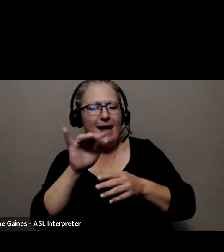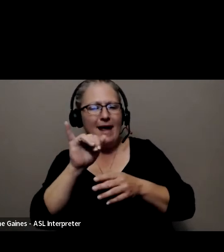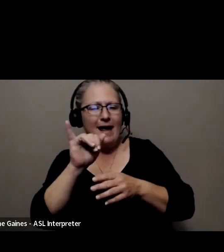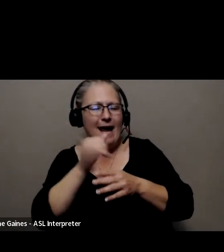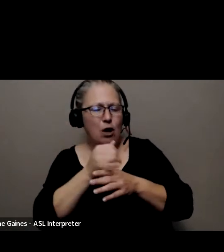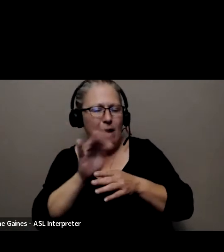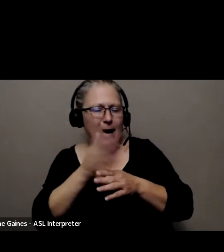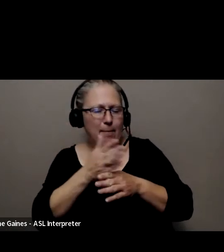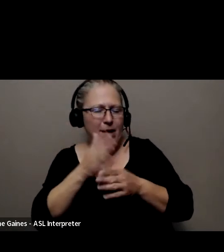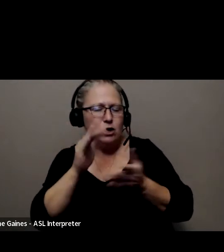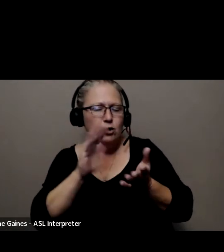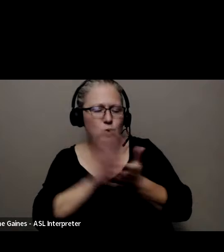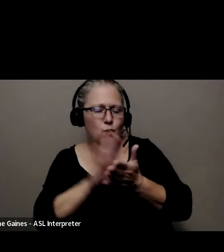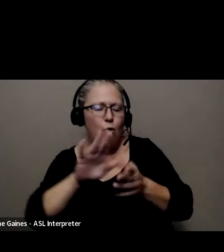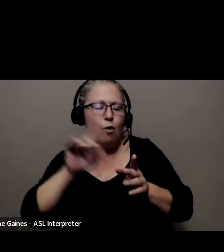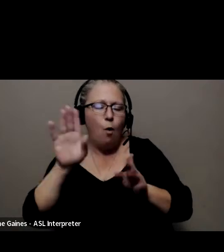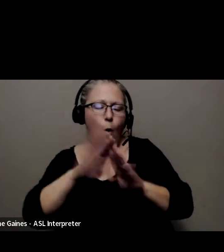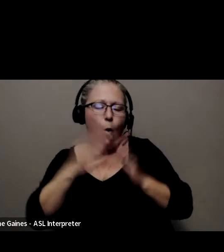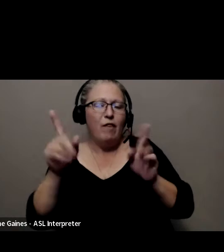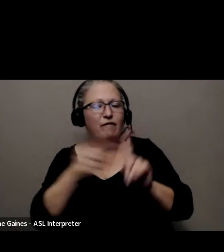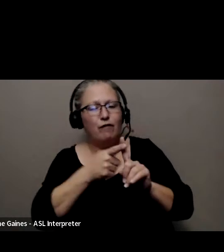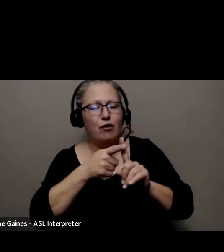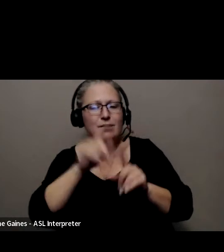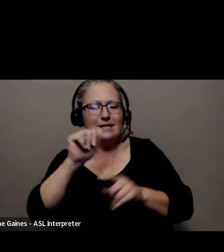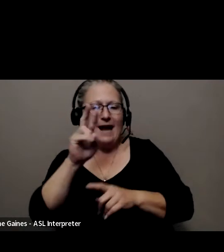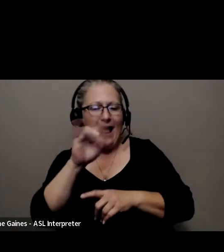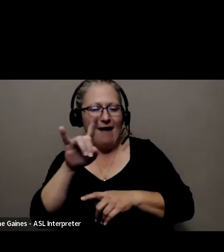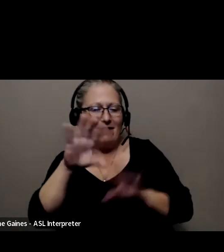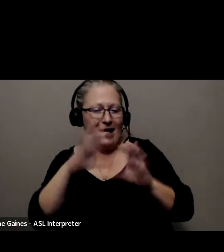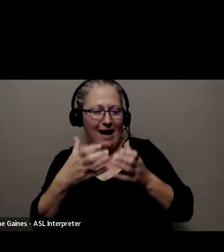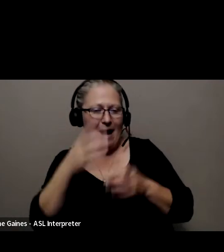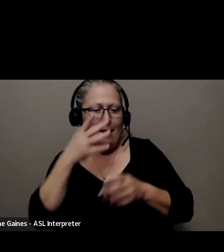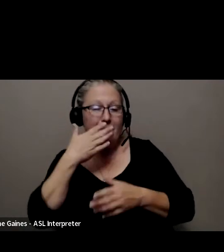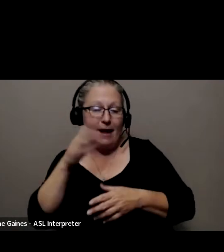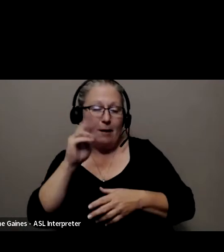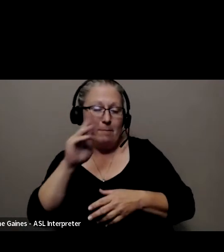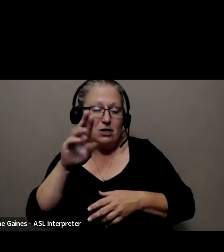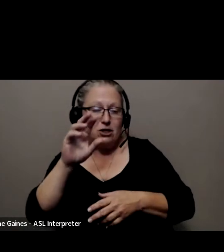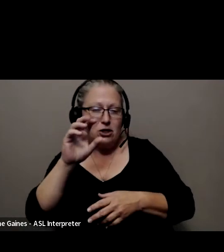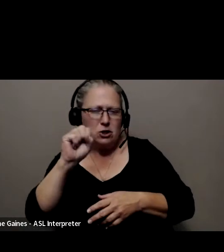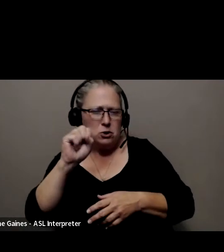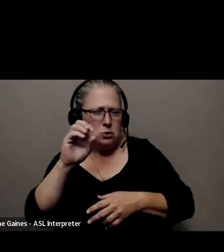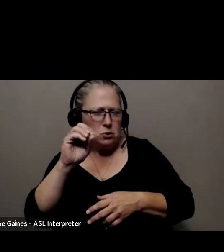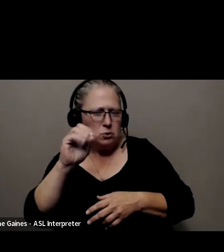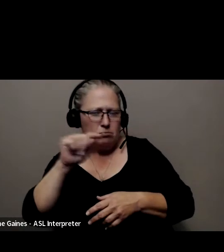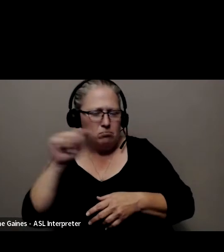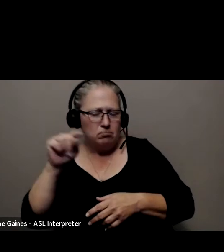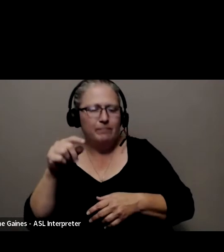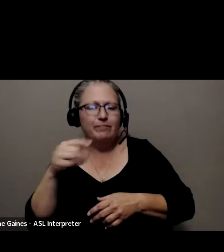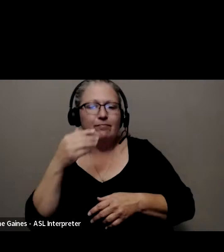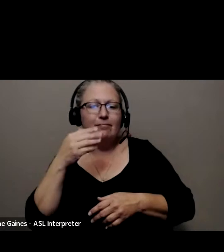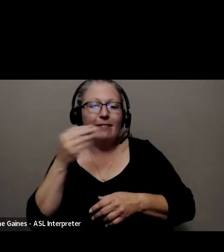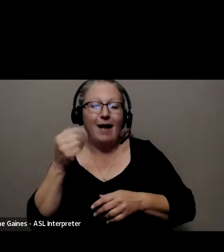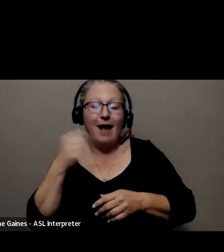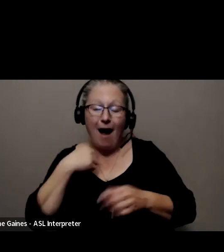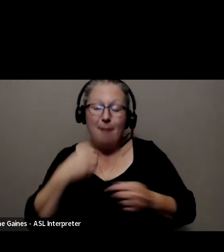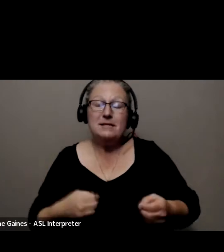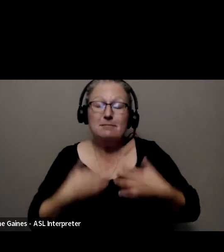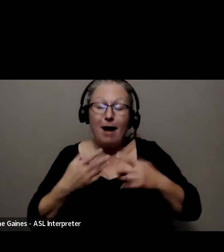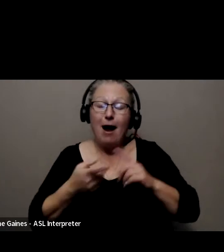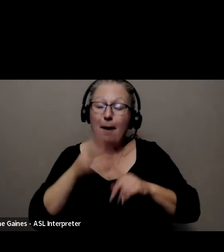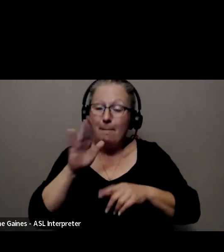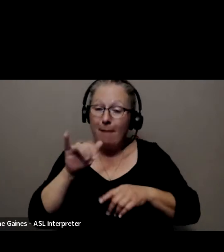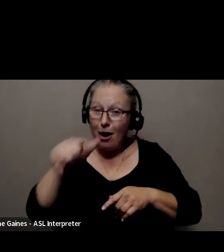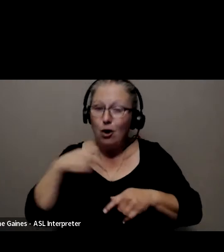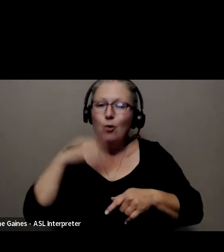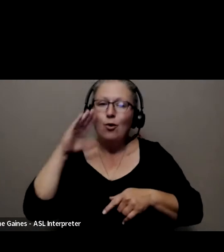first AVID class, thanks to Mr. Zozos and several of you who have helped me out. So I am that inspired by you that we are going to